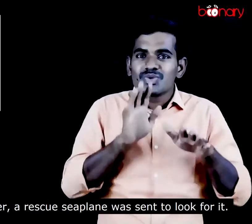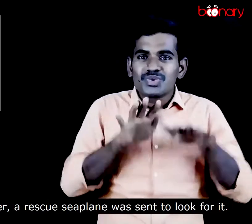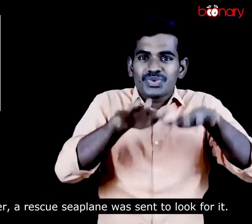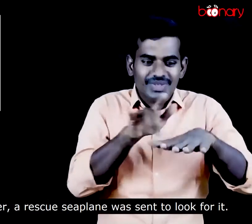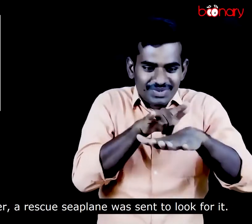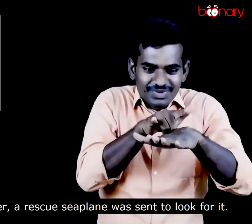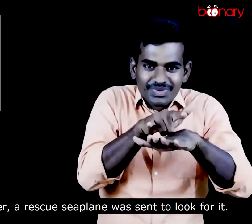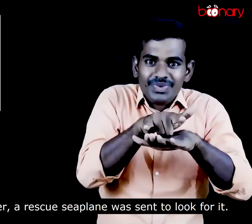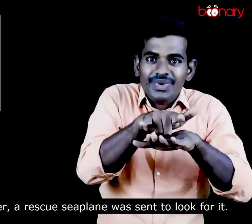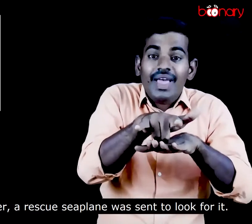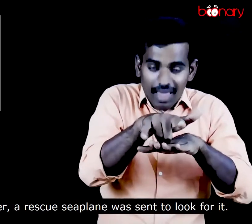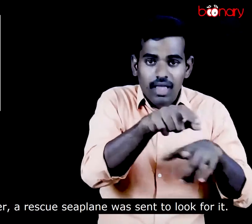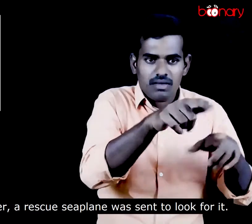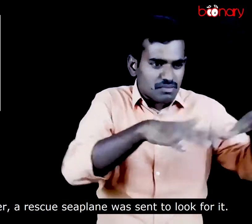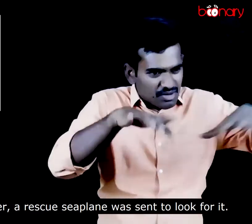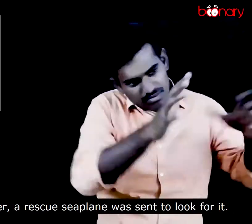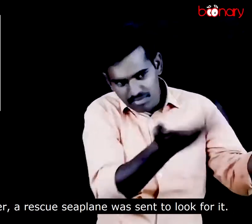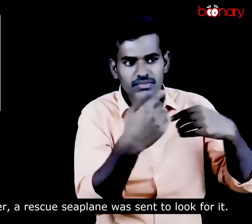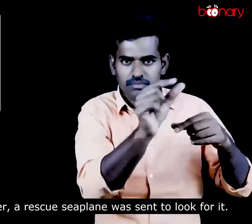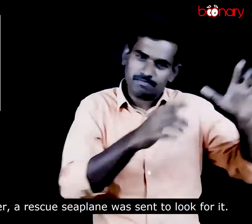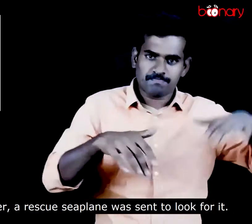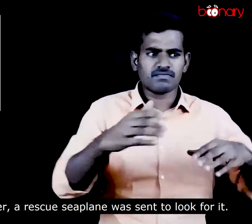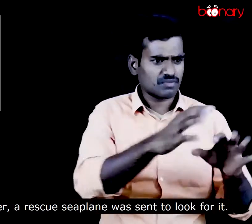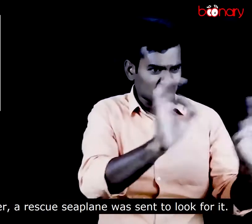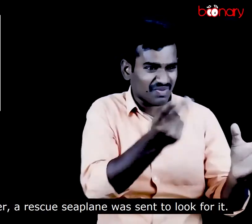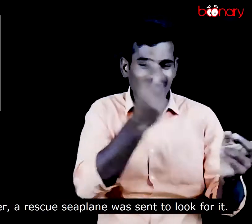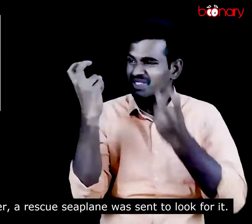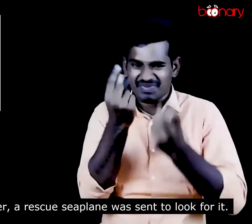rescue seaplane was sent to look for it.